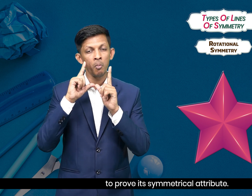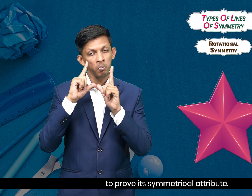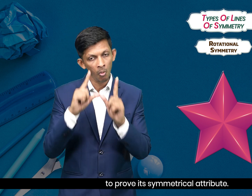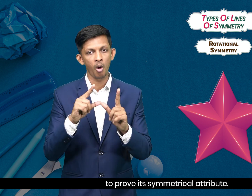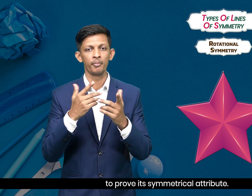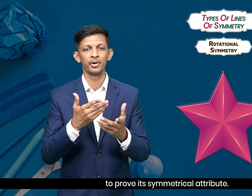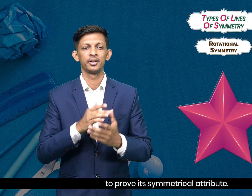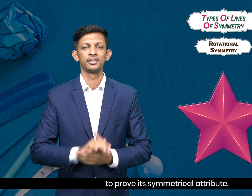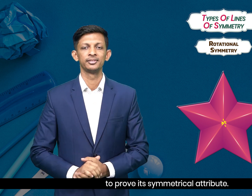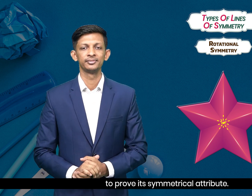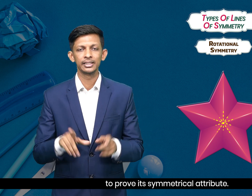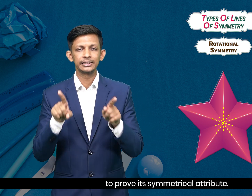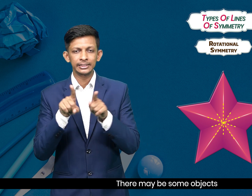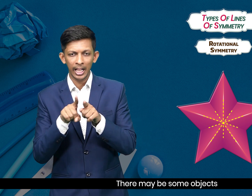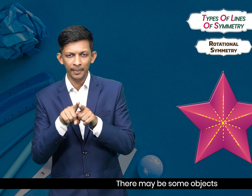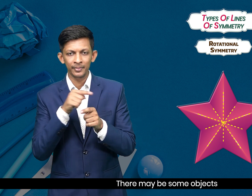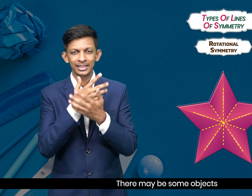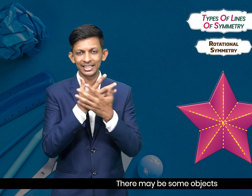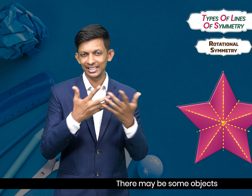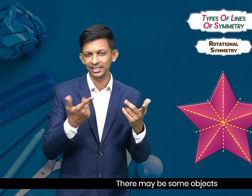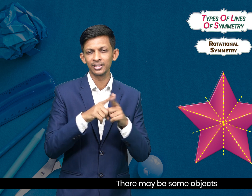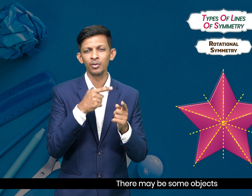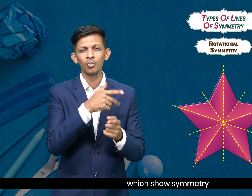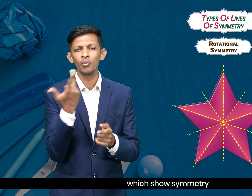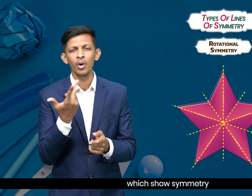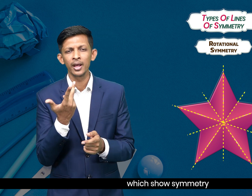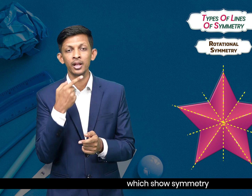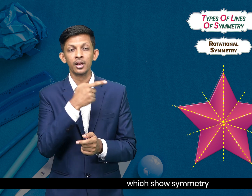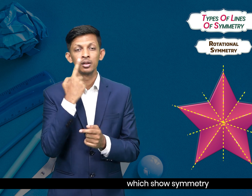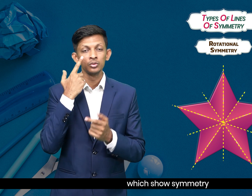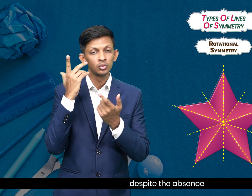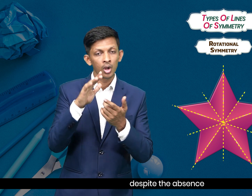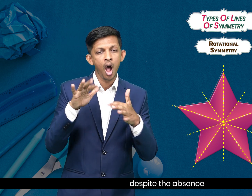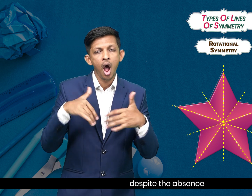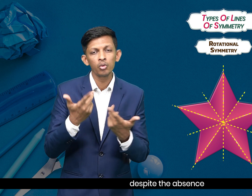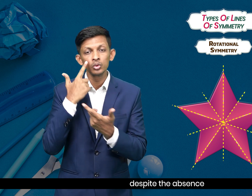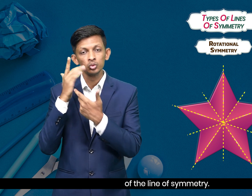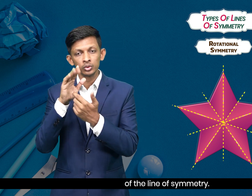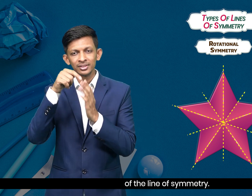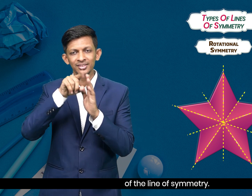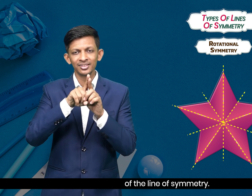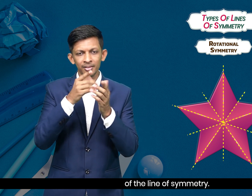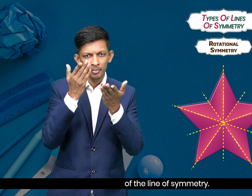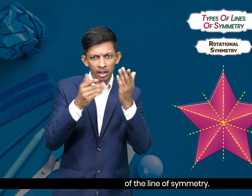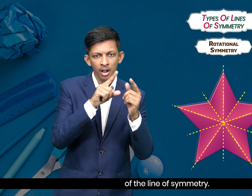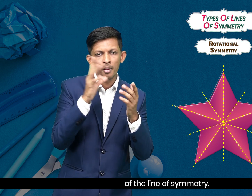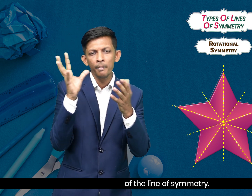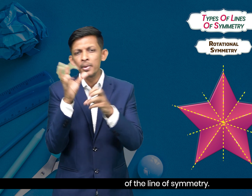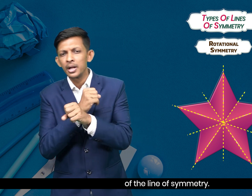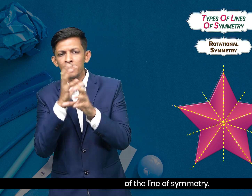attribute. There may be some objects which show symmetry despite the absence of the line of symmetry.